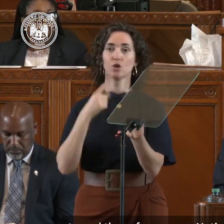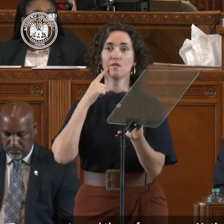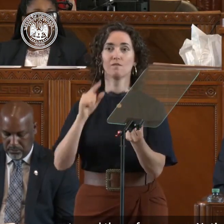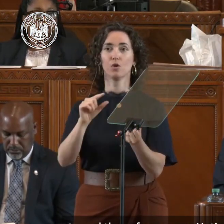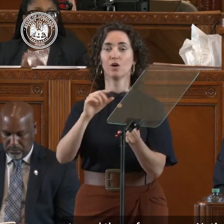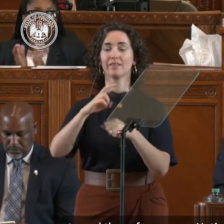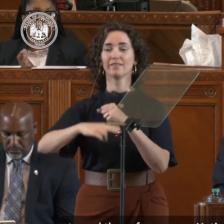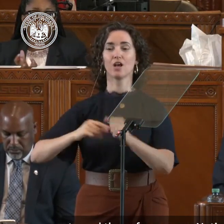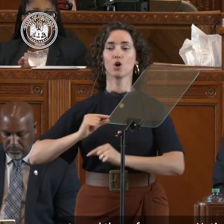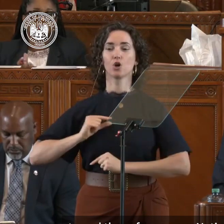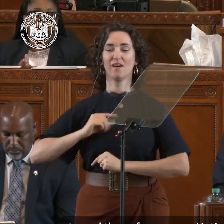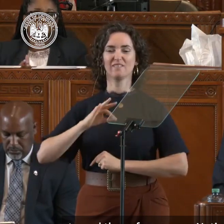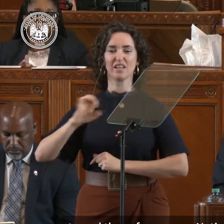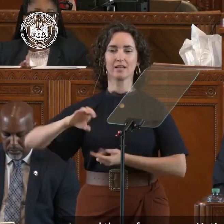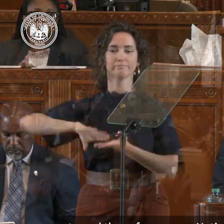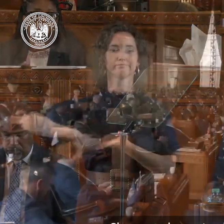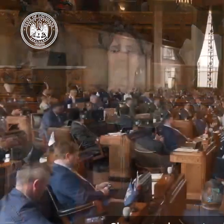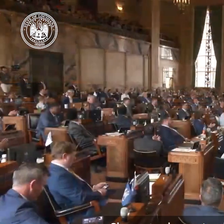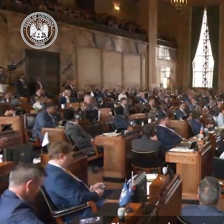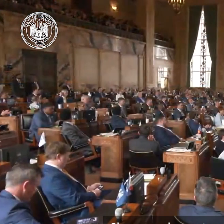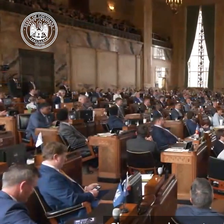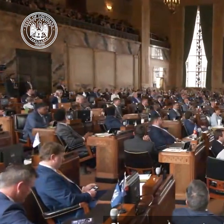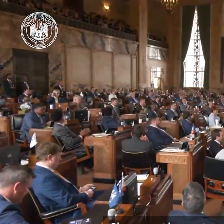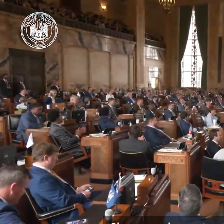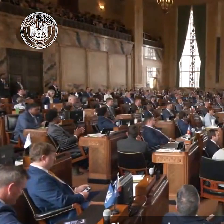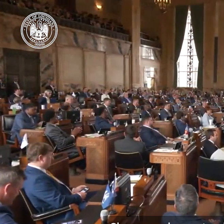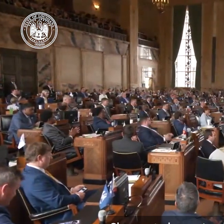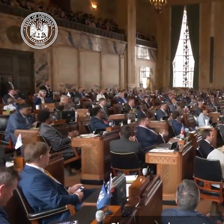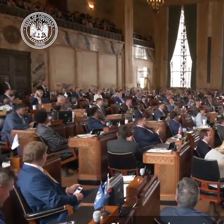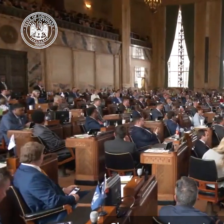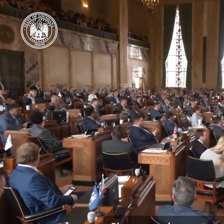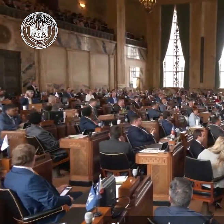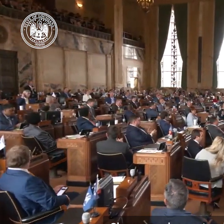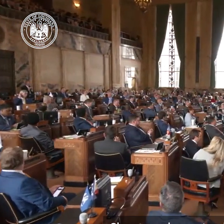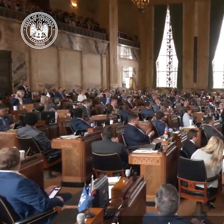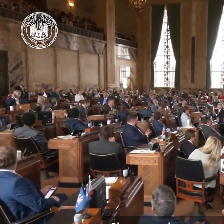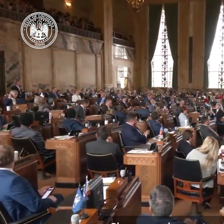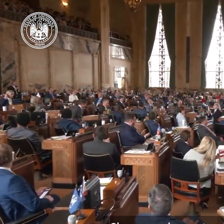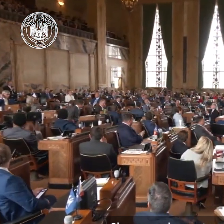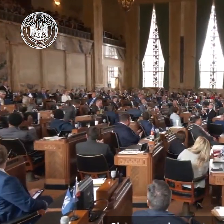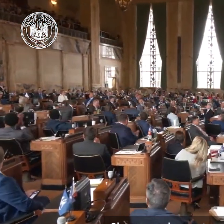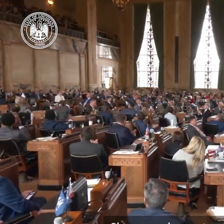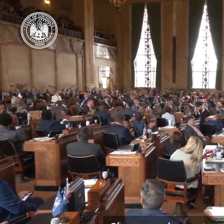our National Guard men and women. Shanoya, please stand and be recognized.